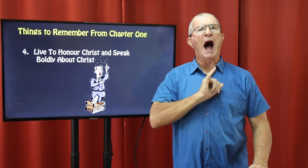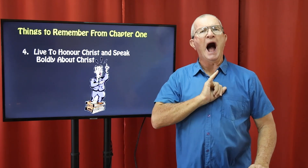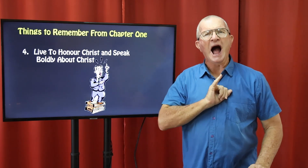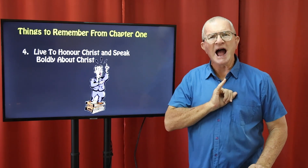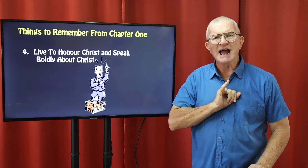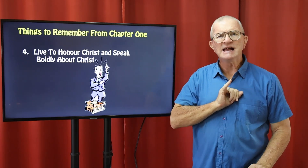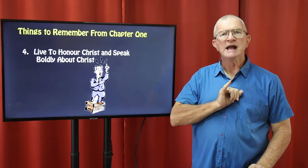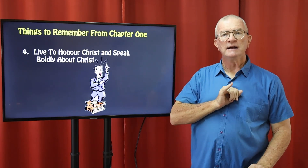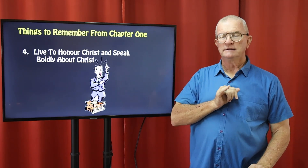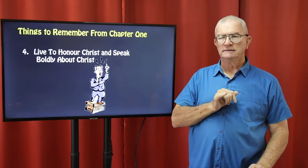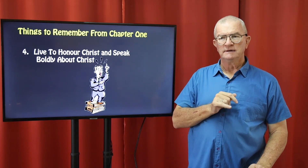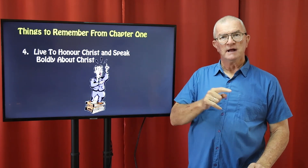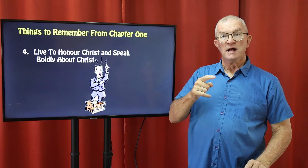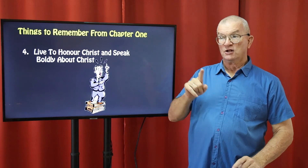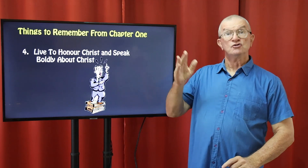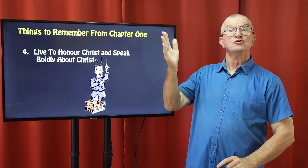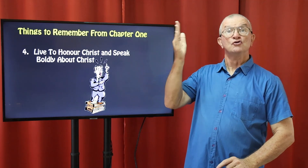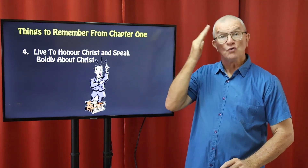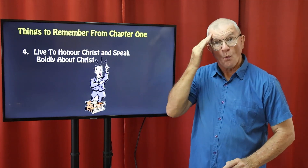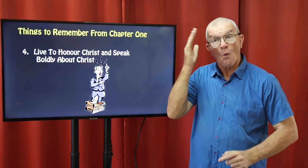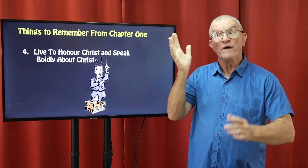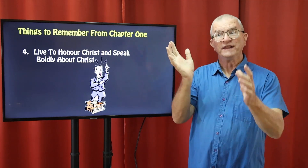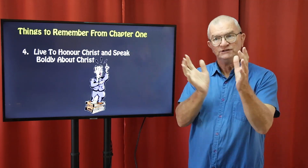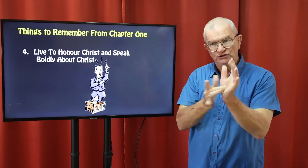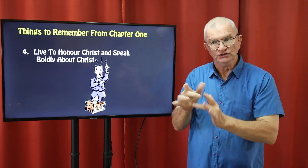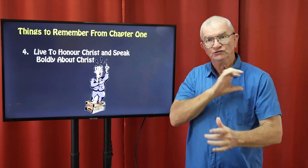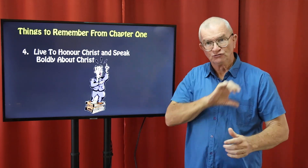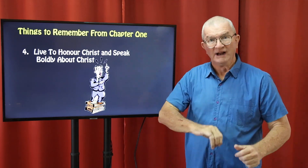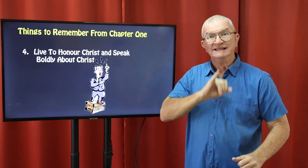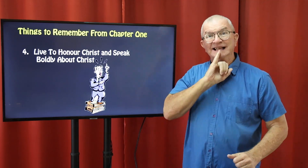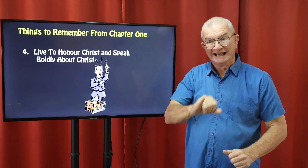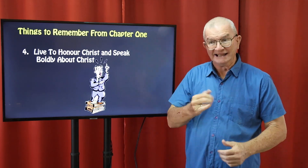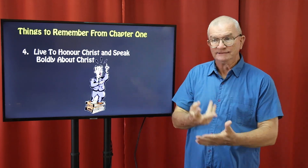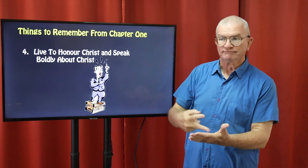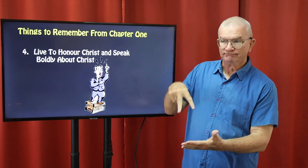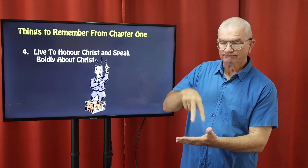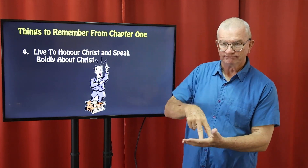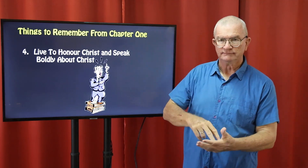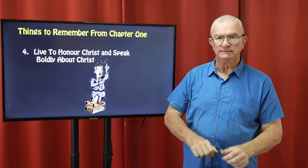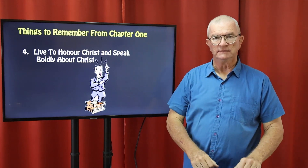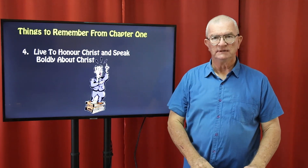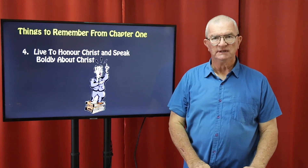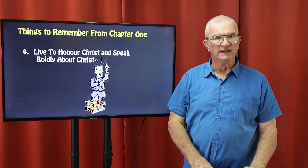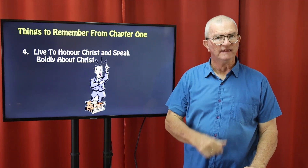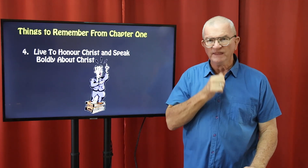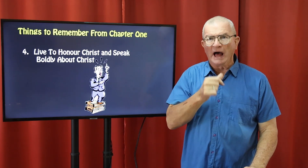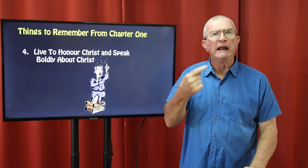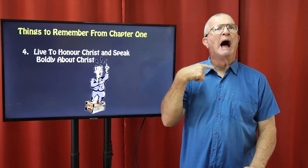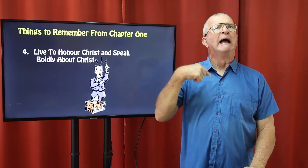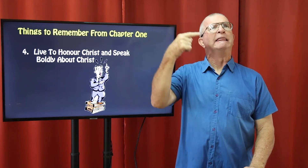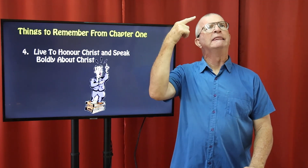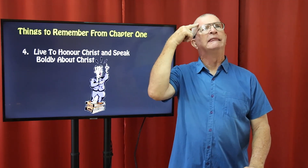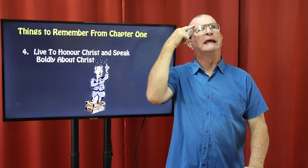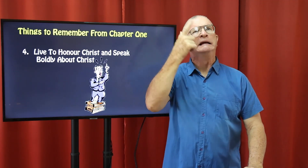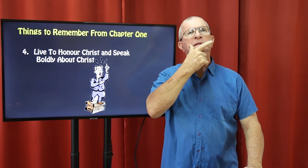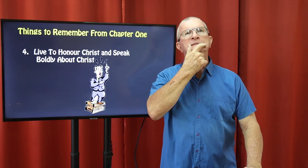we need to say something like, "I know that Jesus Christ is risen." Not, "I think."